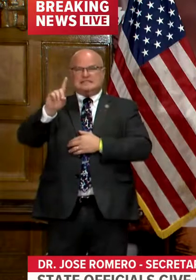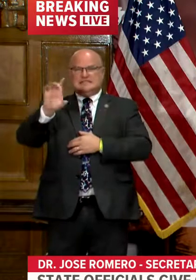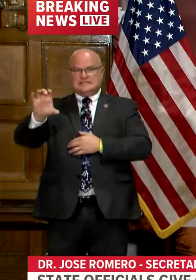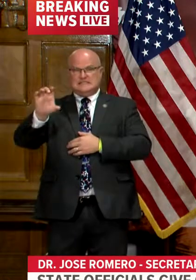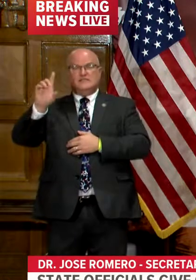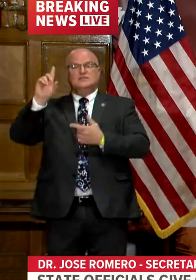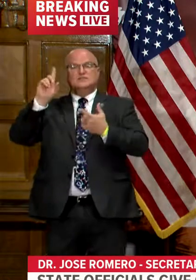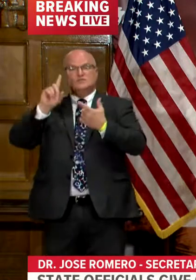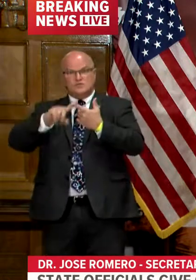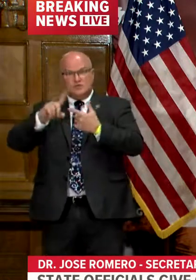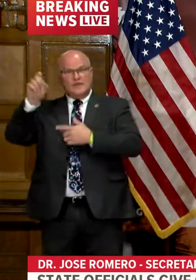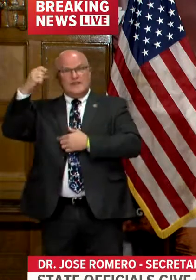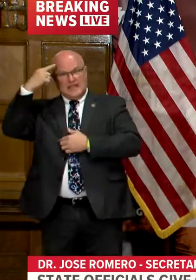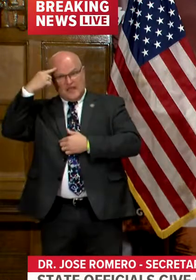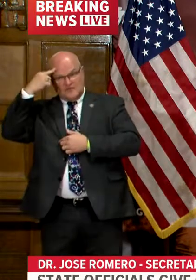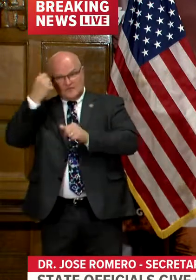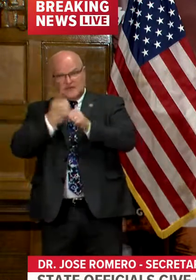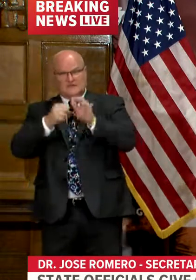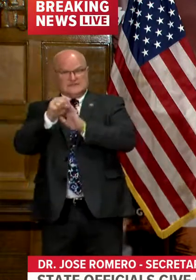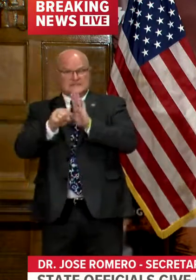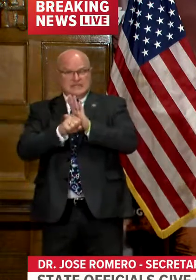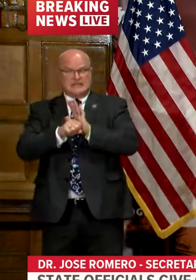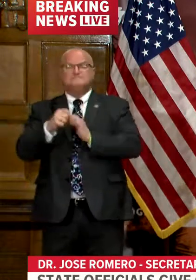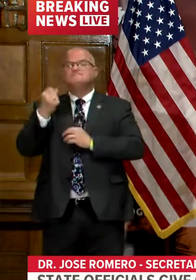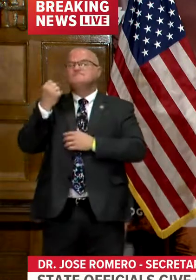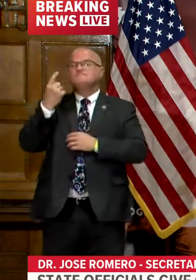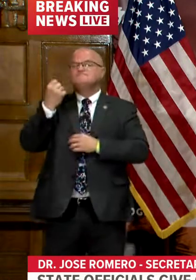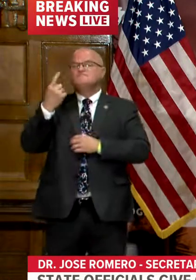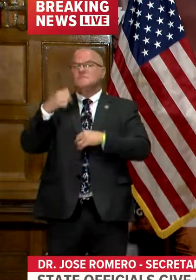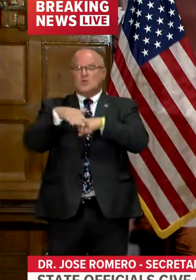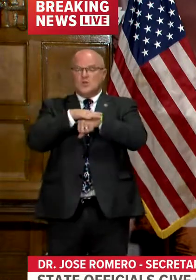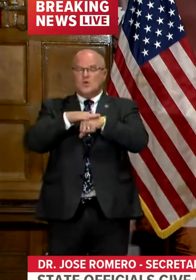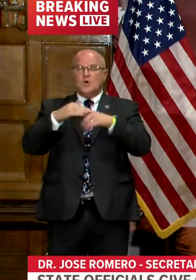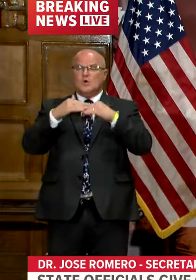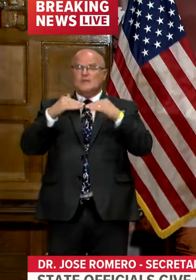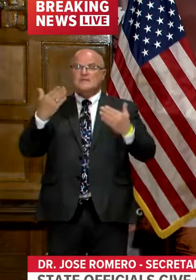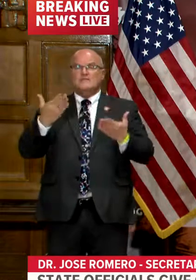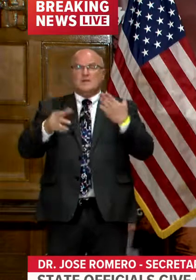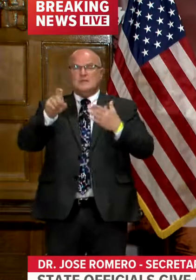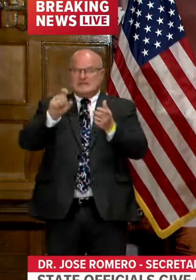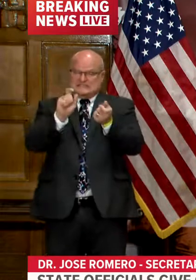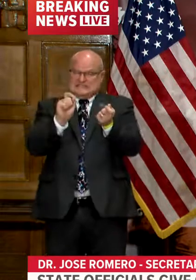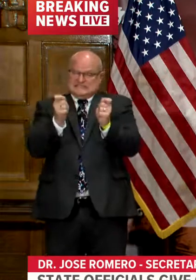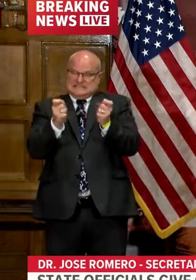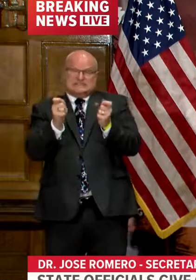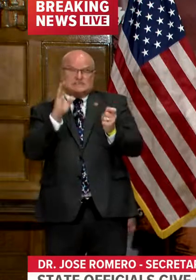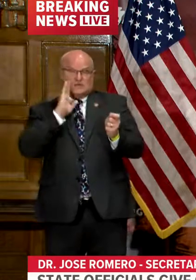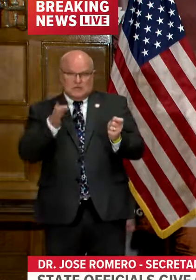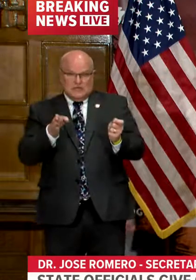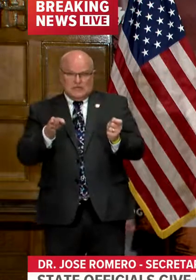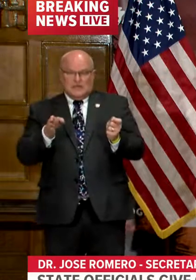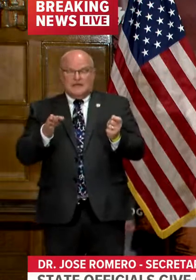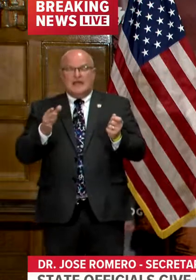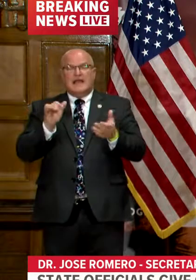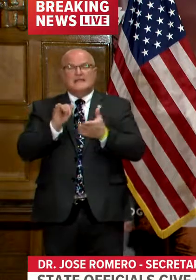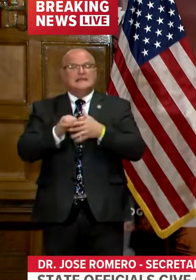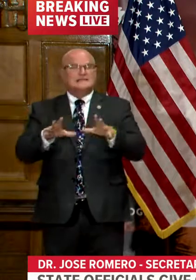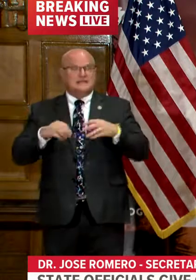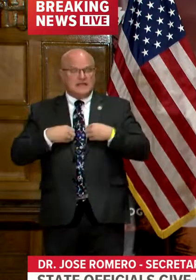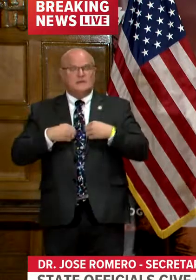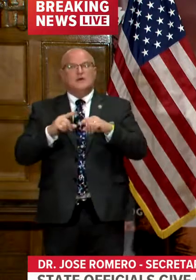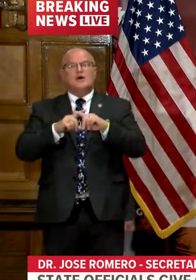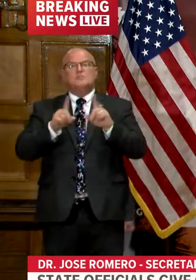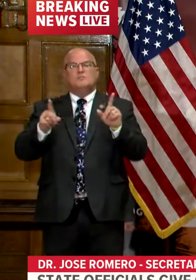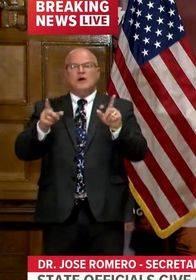the governors. We understand that at a local level there may be need for change, and that is acceptable, but